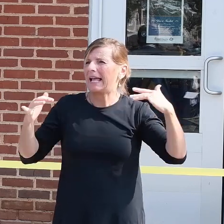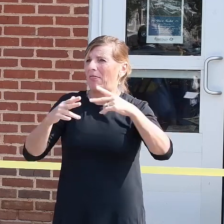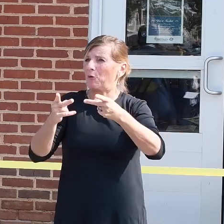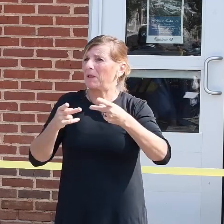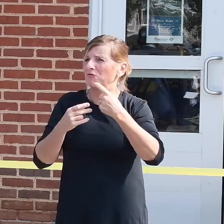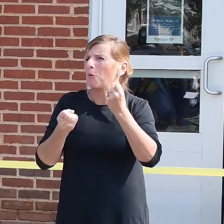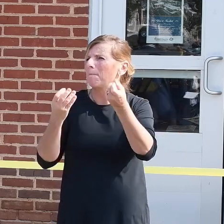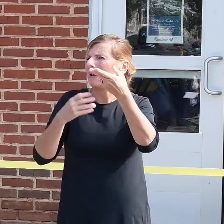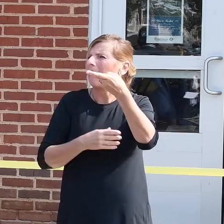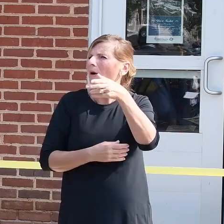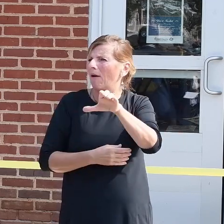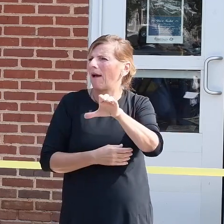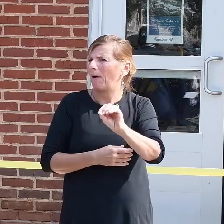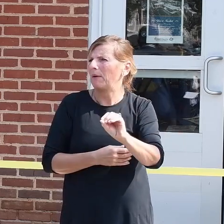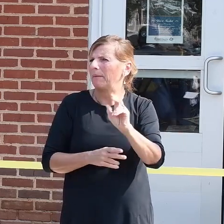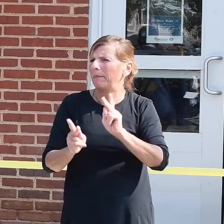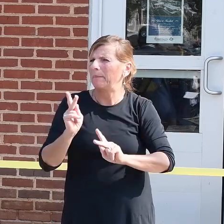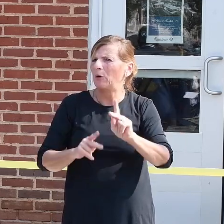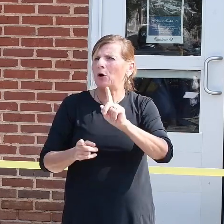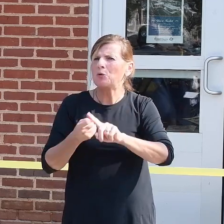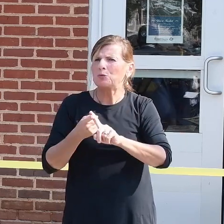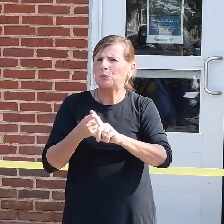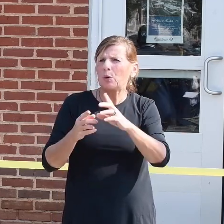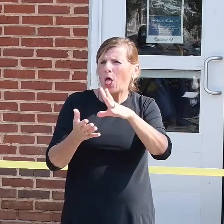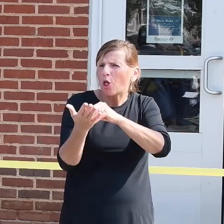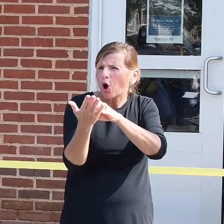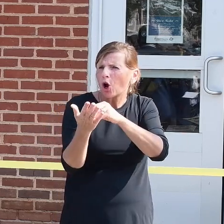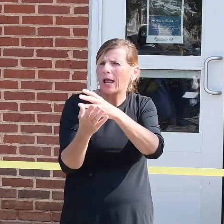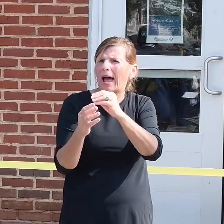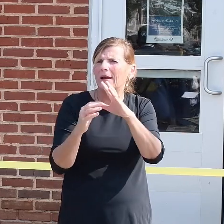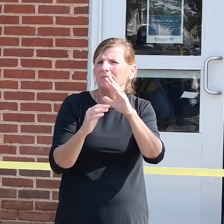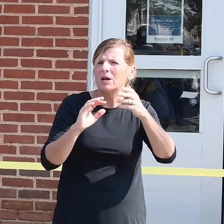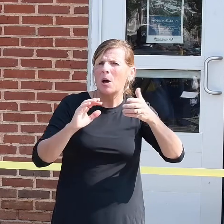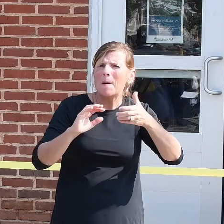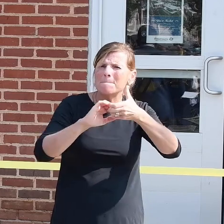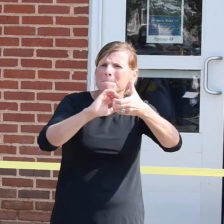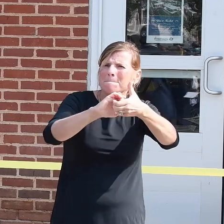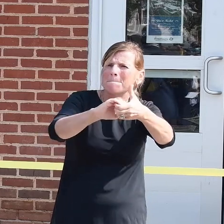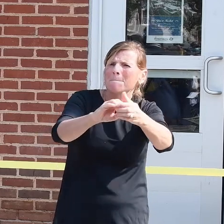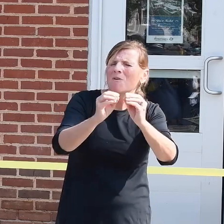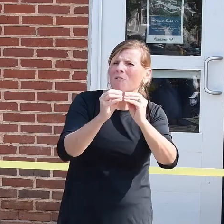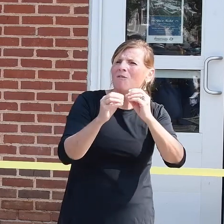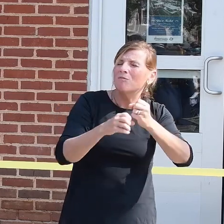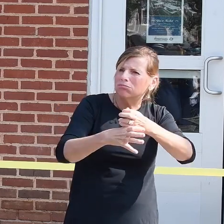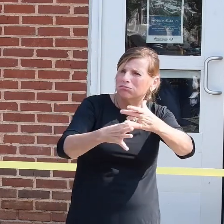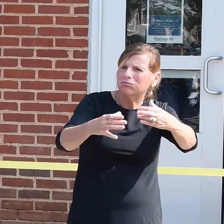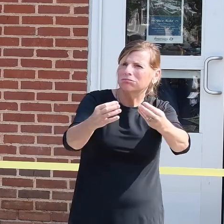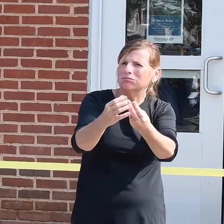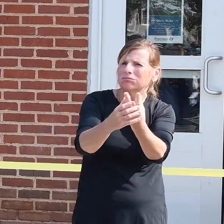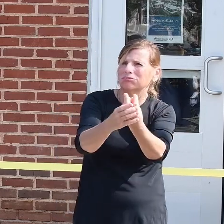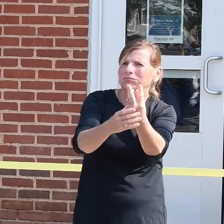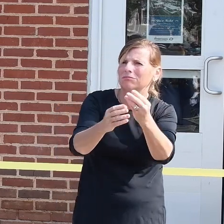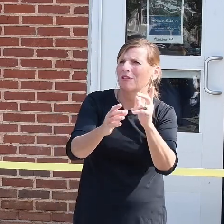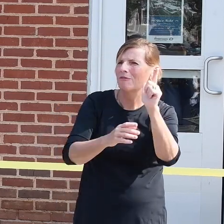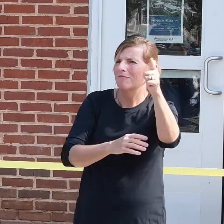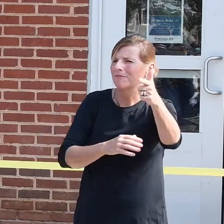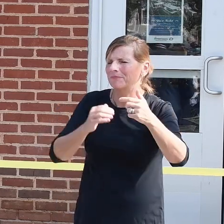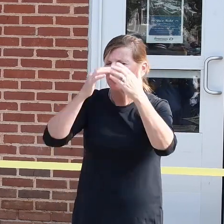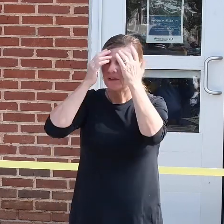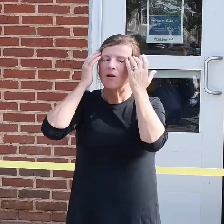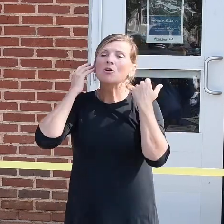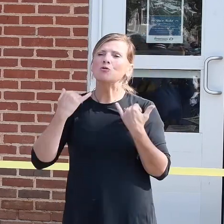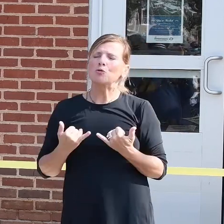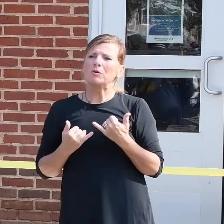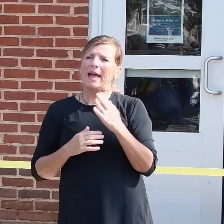learn history and build bridges for future growth. While today we are looking toward the future, we must